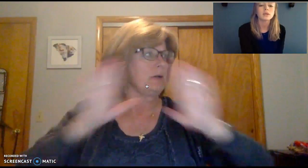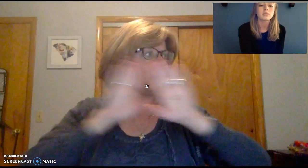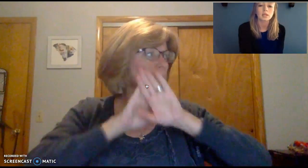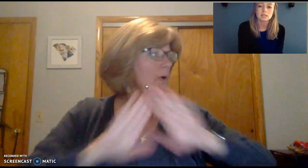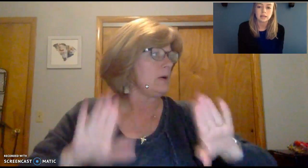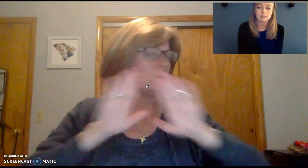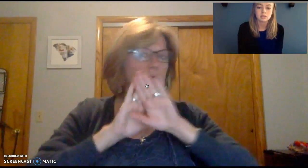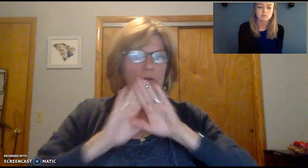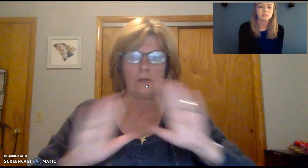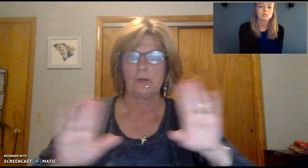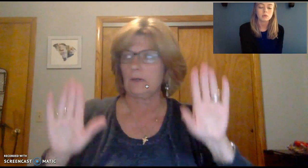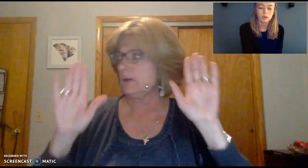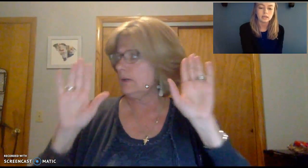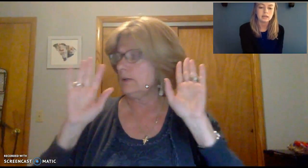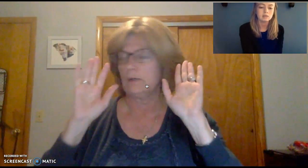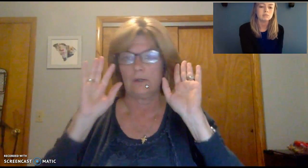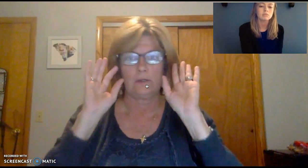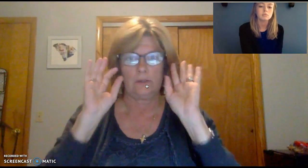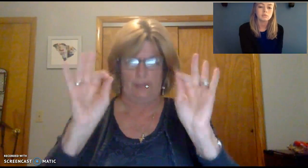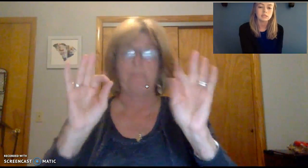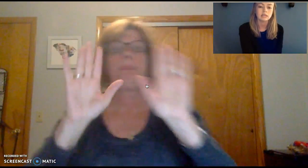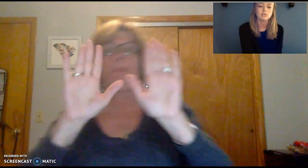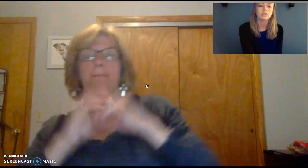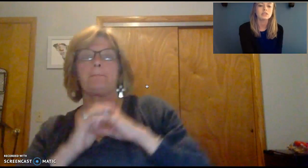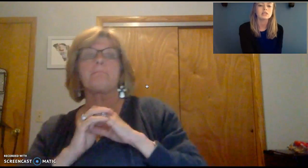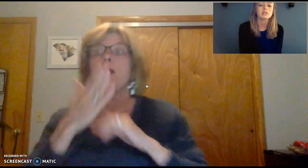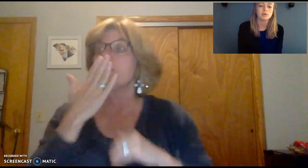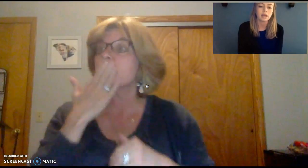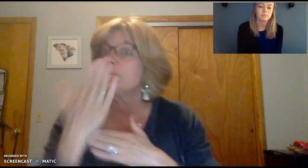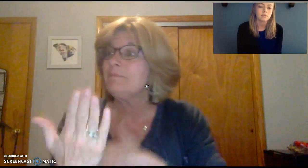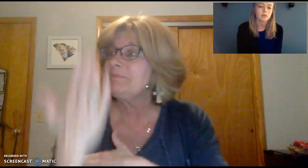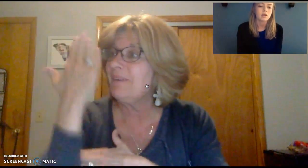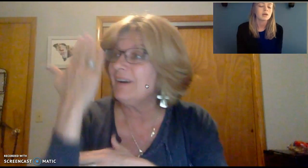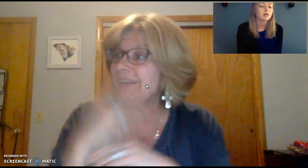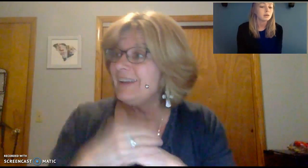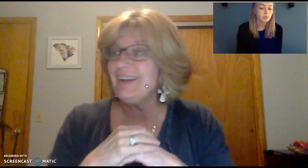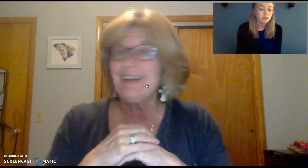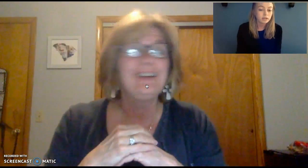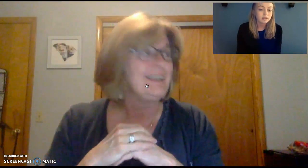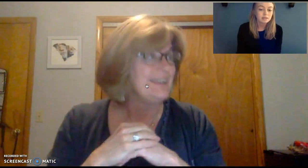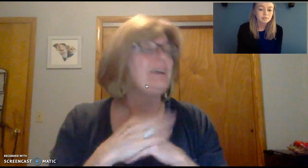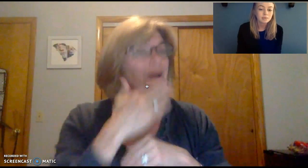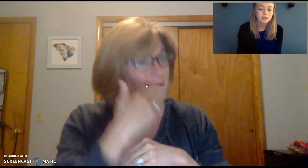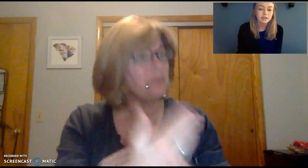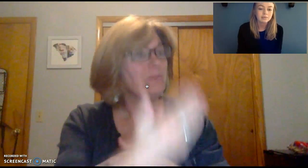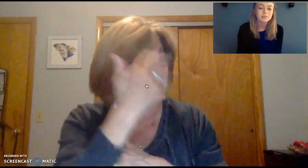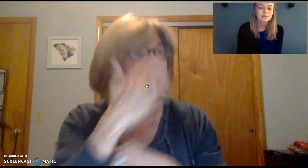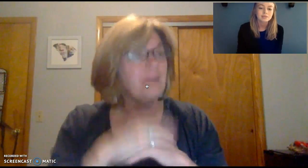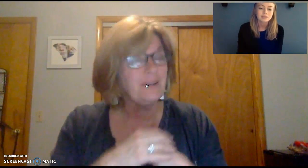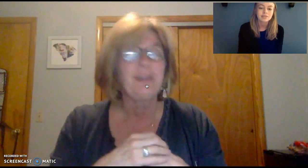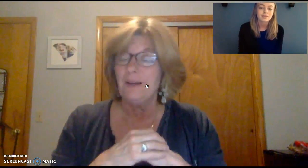Okay, everyone, it's time to quiet down. Let's get into our seats. Okay. Good morning. Good